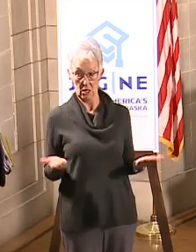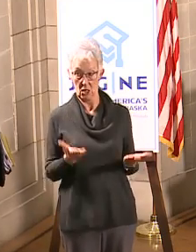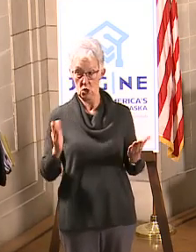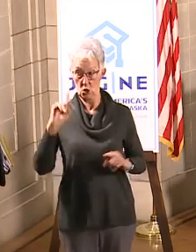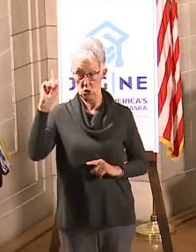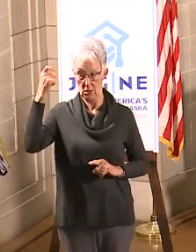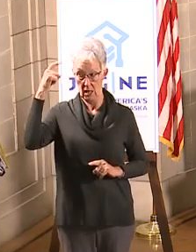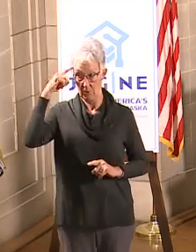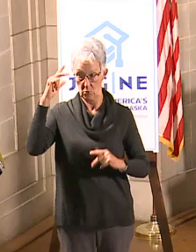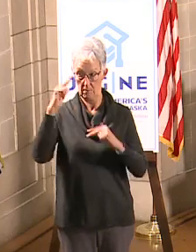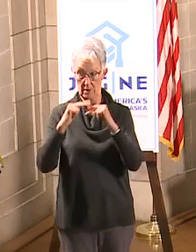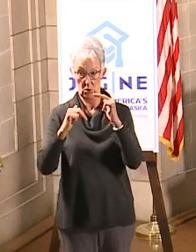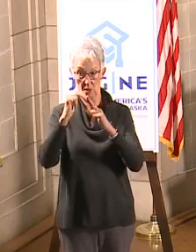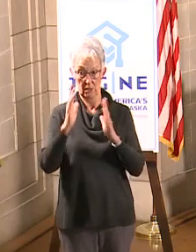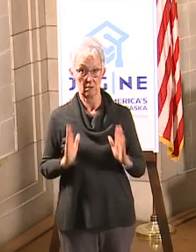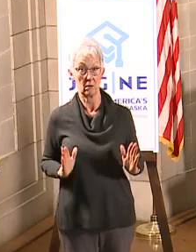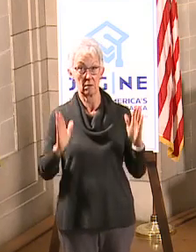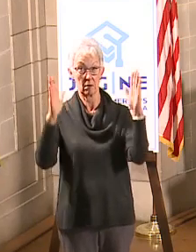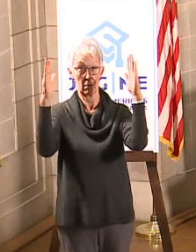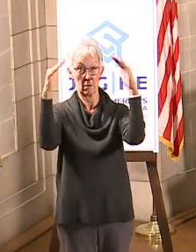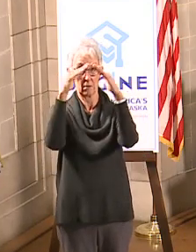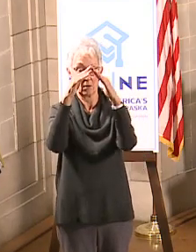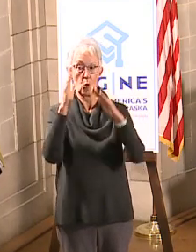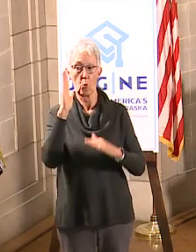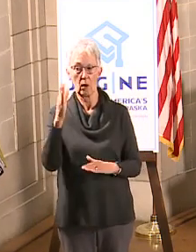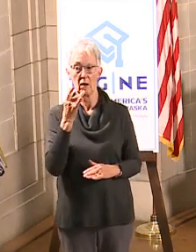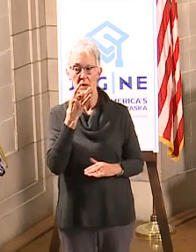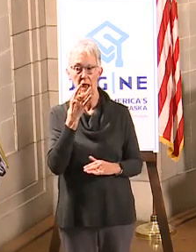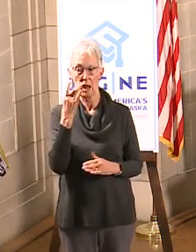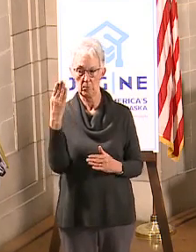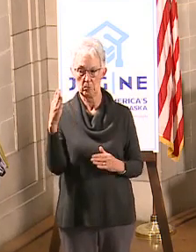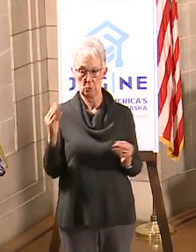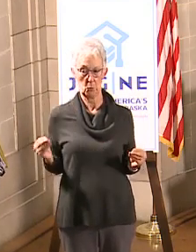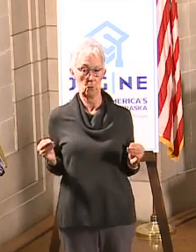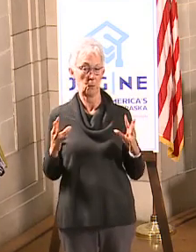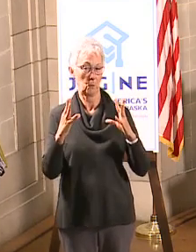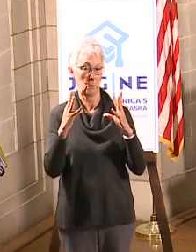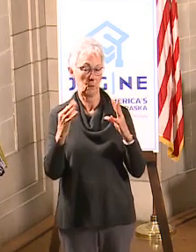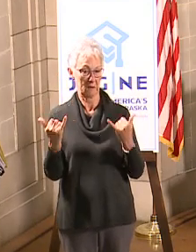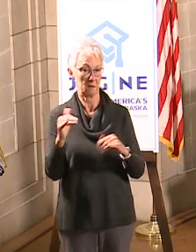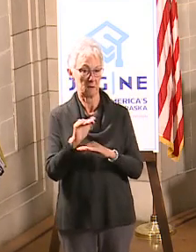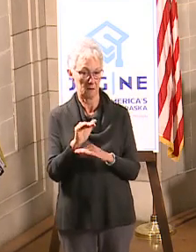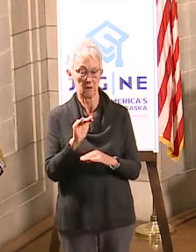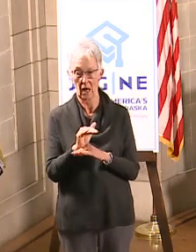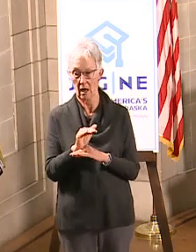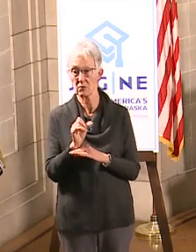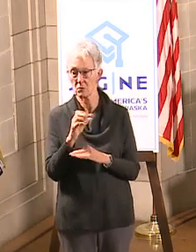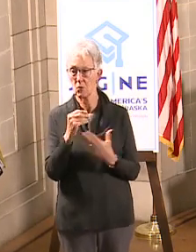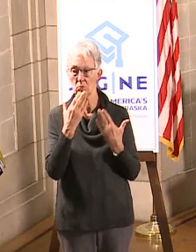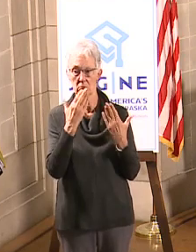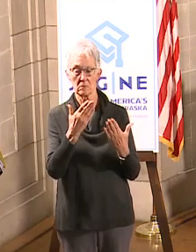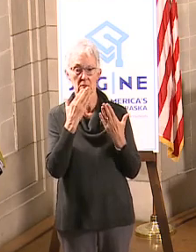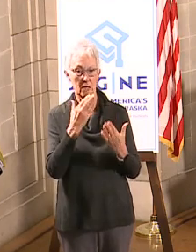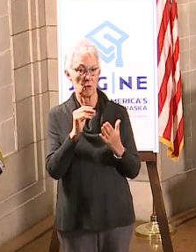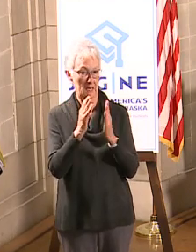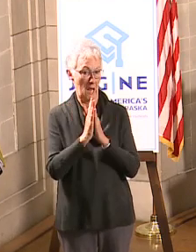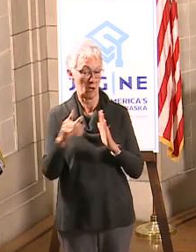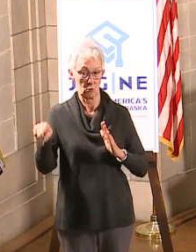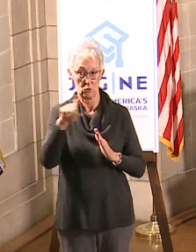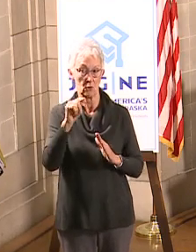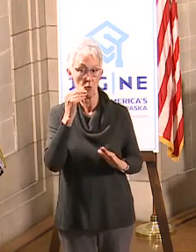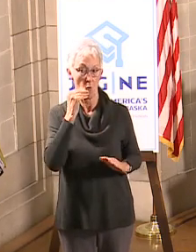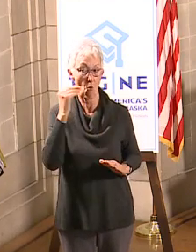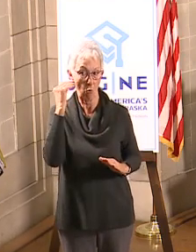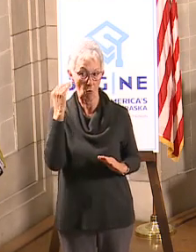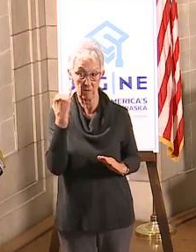on a blue light if they can to show their support for all of our public health folks. So please say thank you to those public health folks, whether it's that